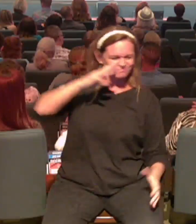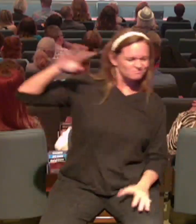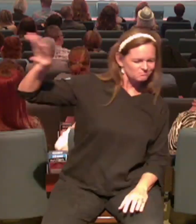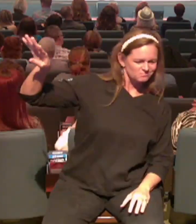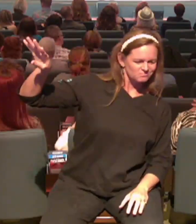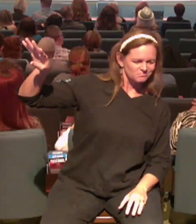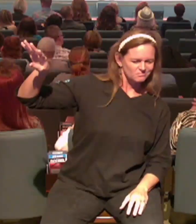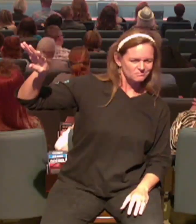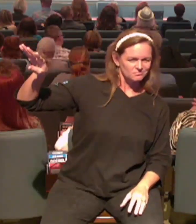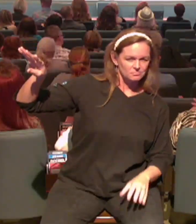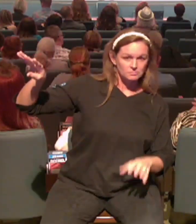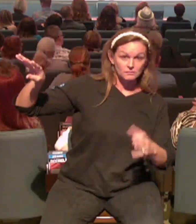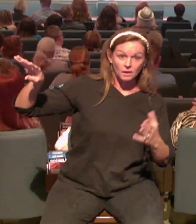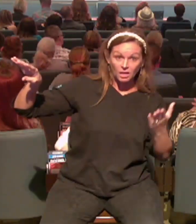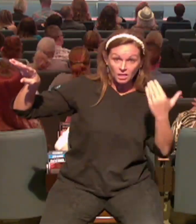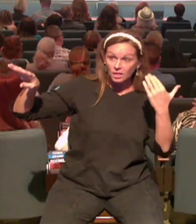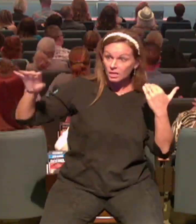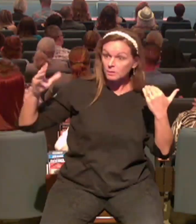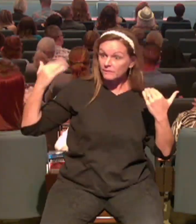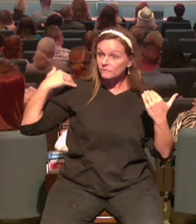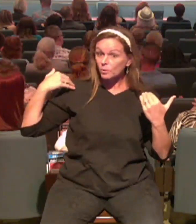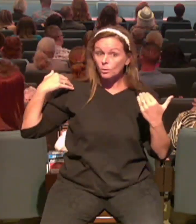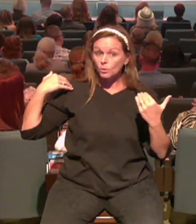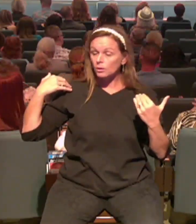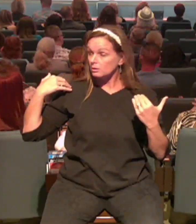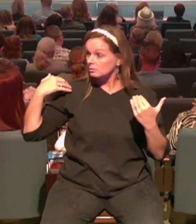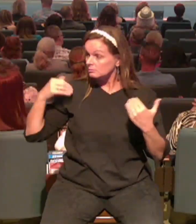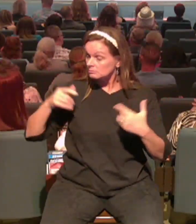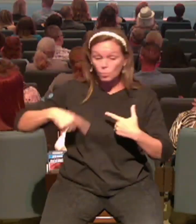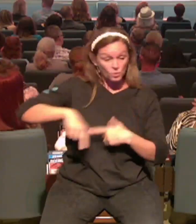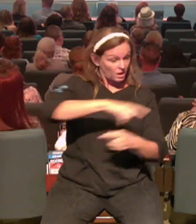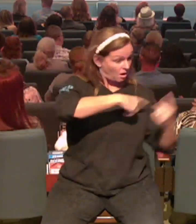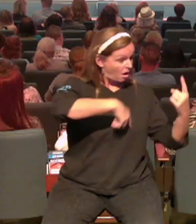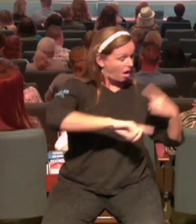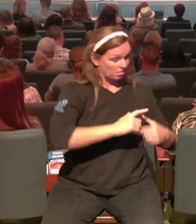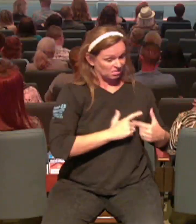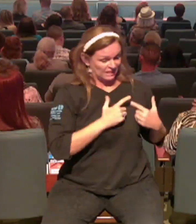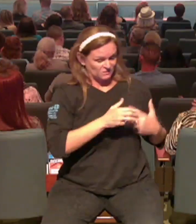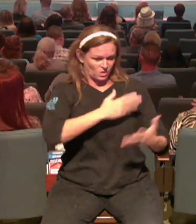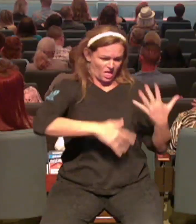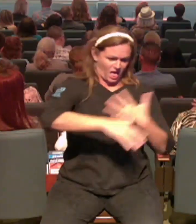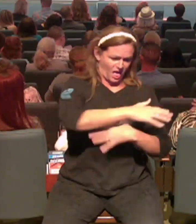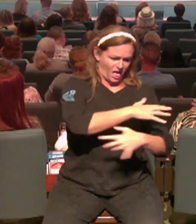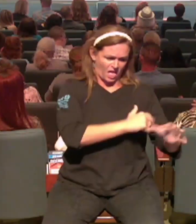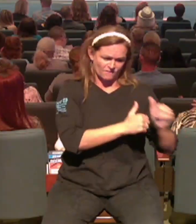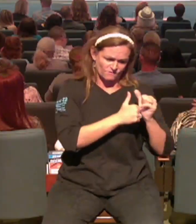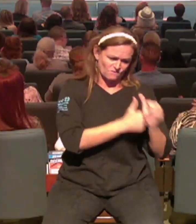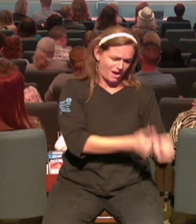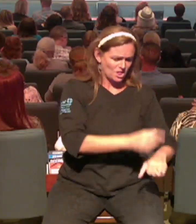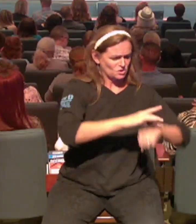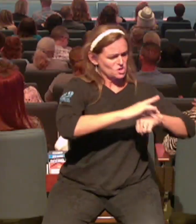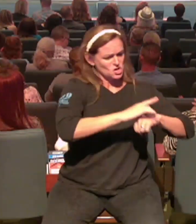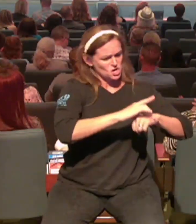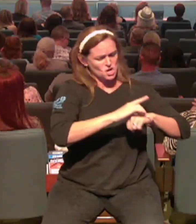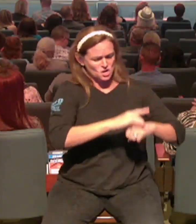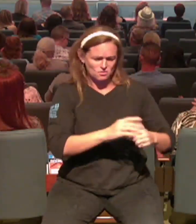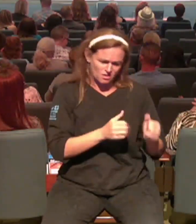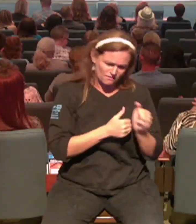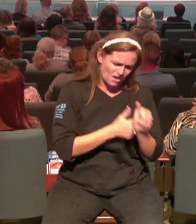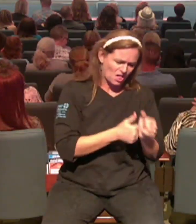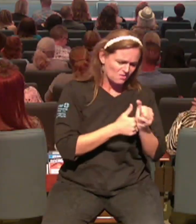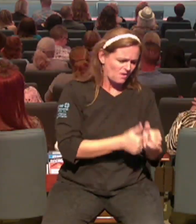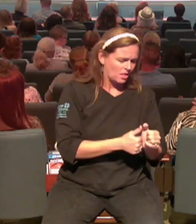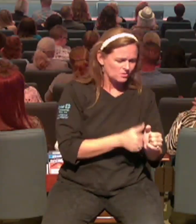path you were on. All of us once lived among these people and followed their desires of corrupt nature, and we did what our